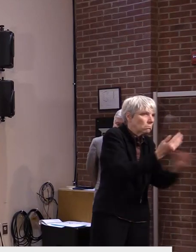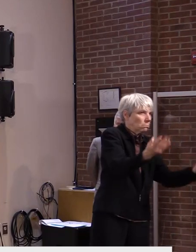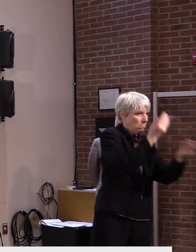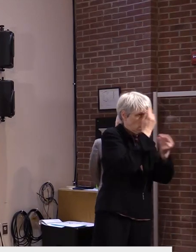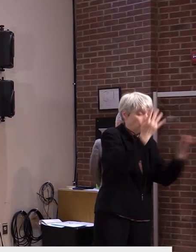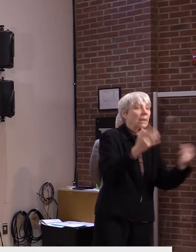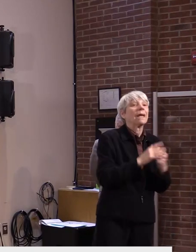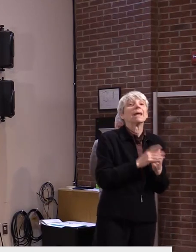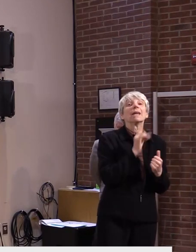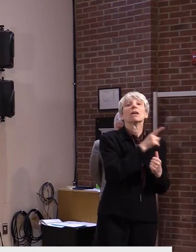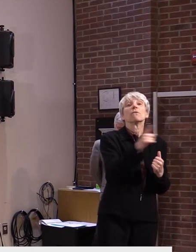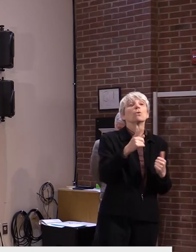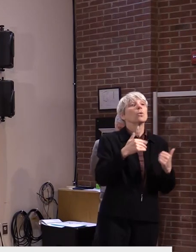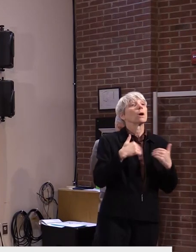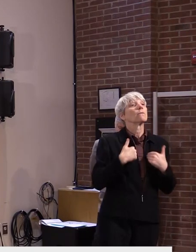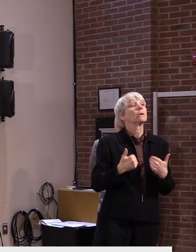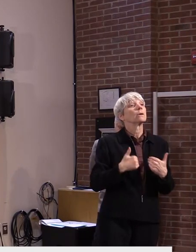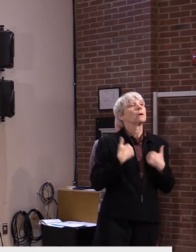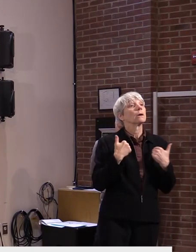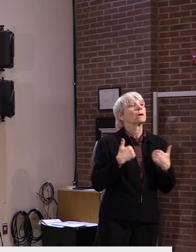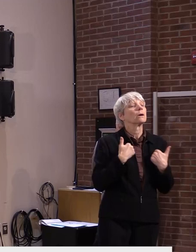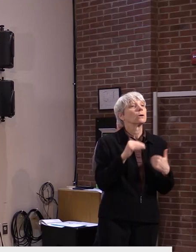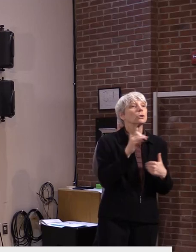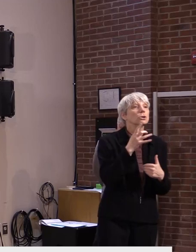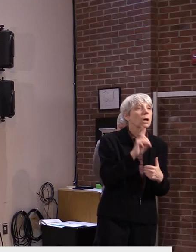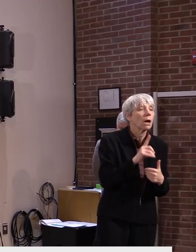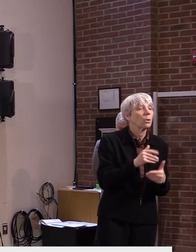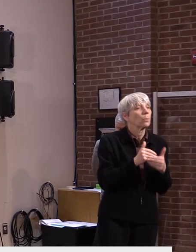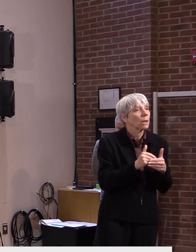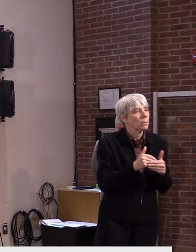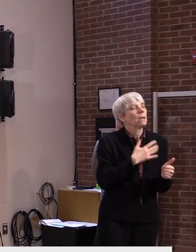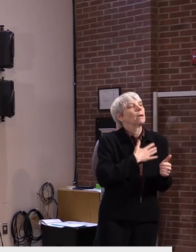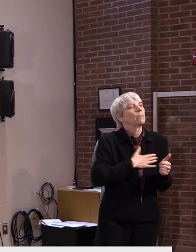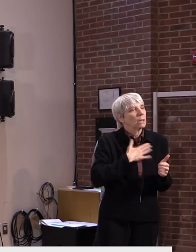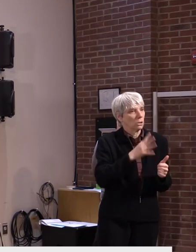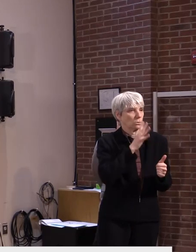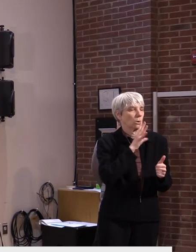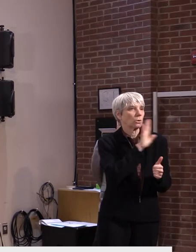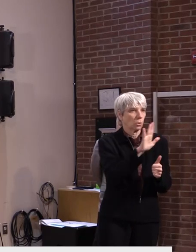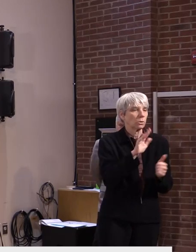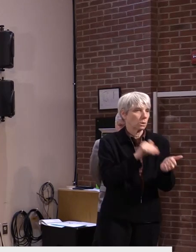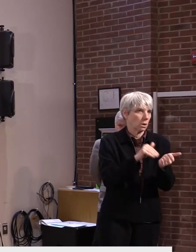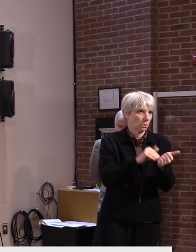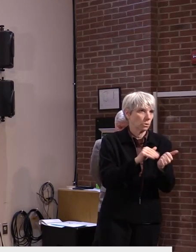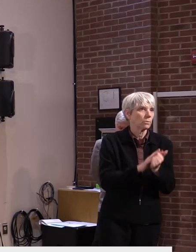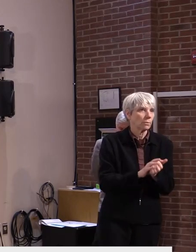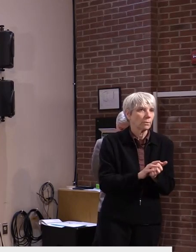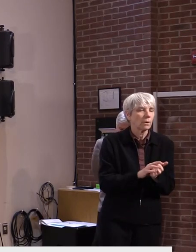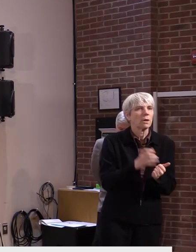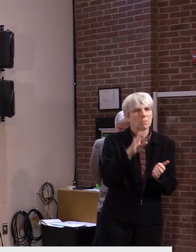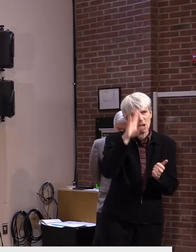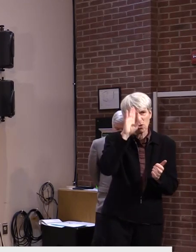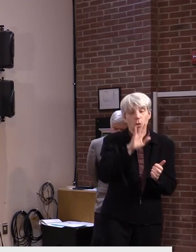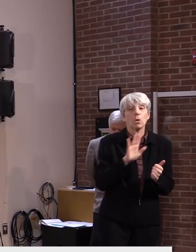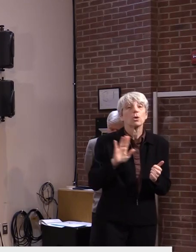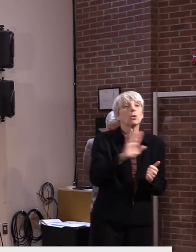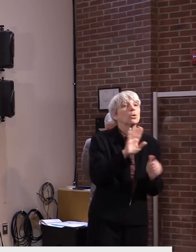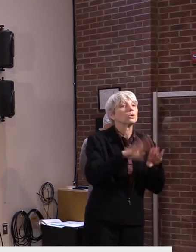child, I hope you'll reach out to your pediatrician for the answers you need. I'm confident they will be reaching out to